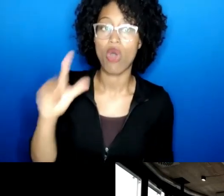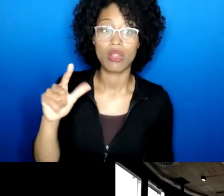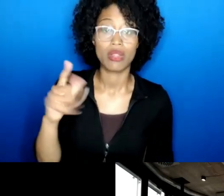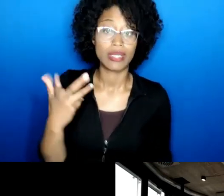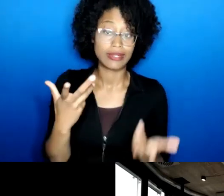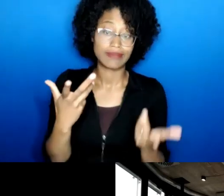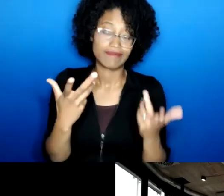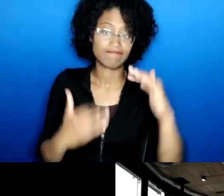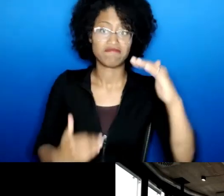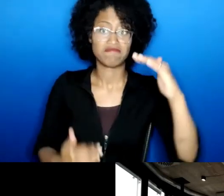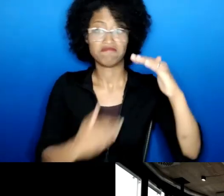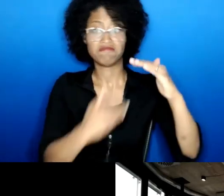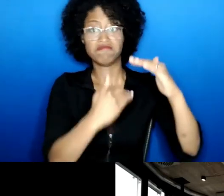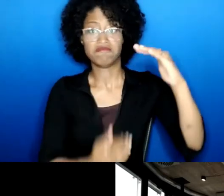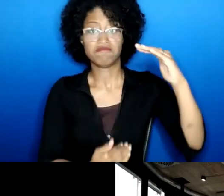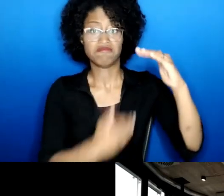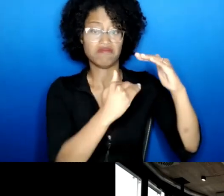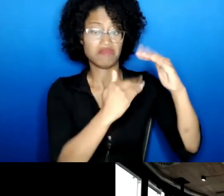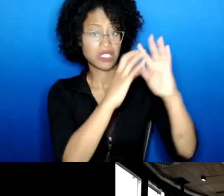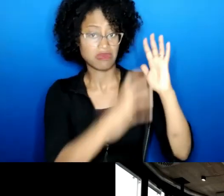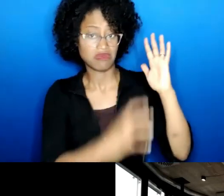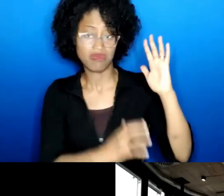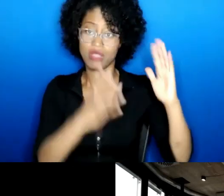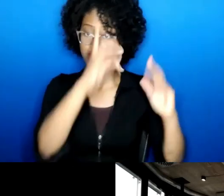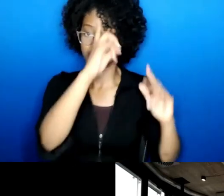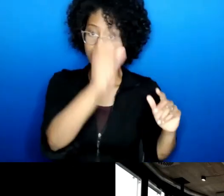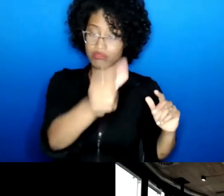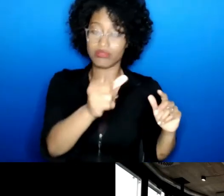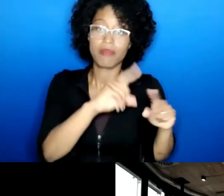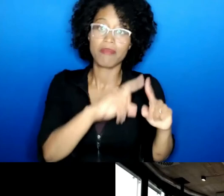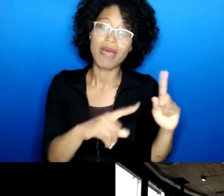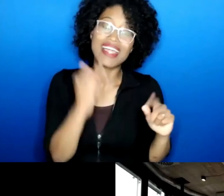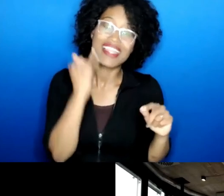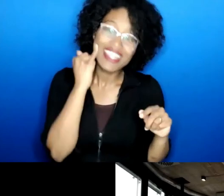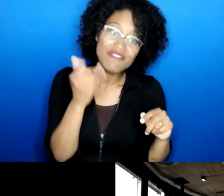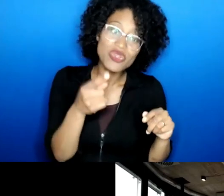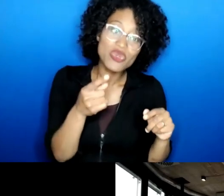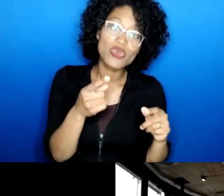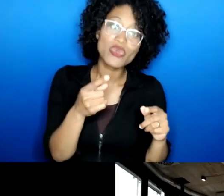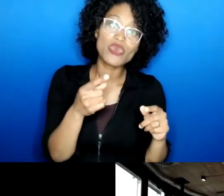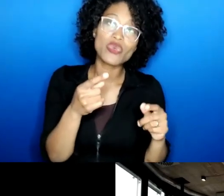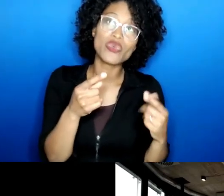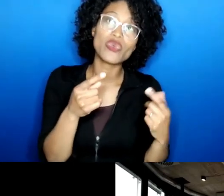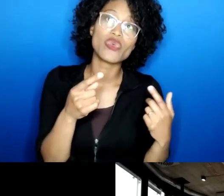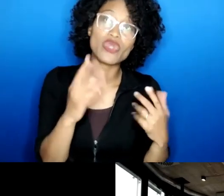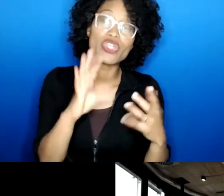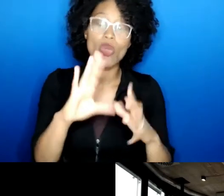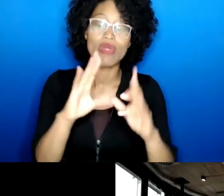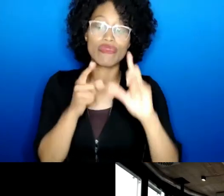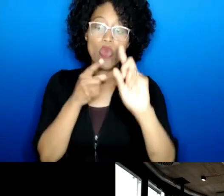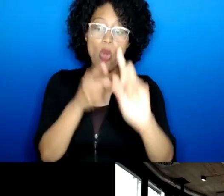or short as you wish. But if you're seeking to,